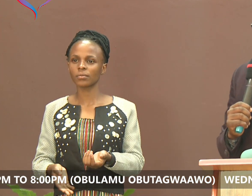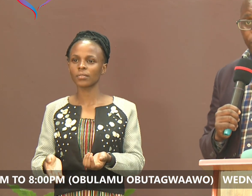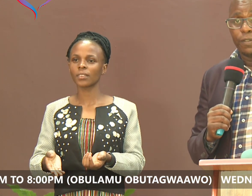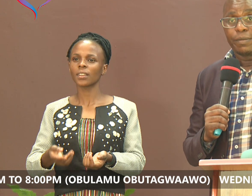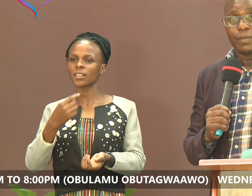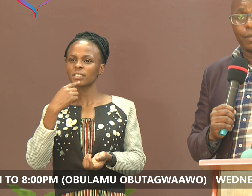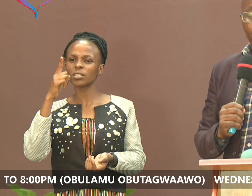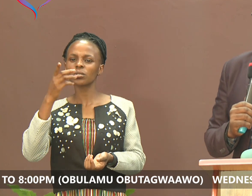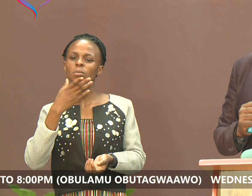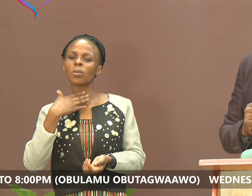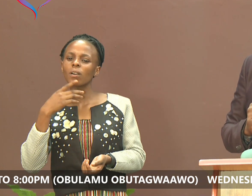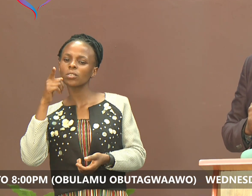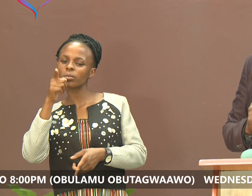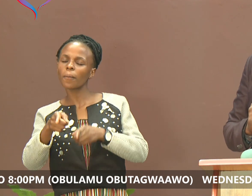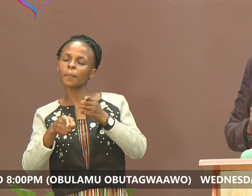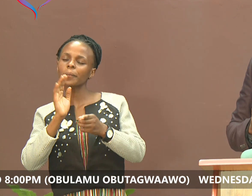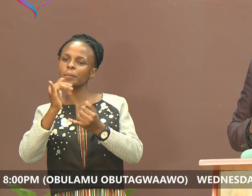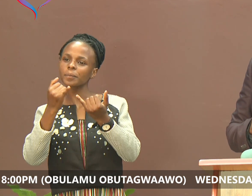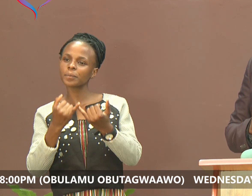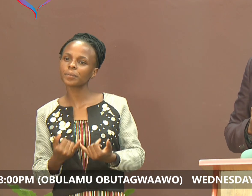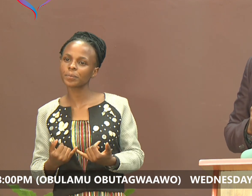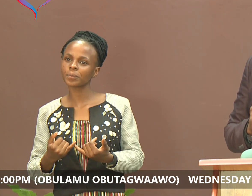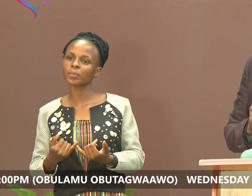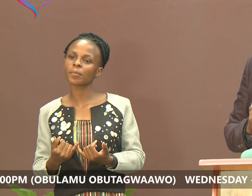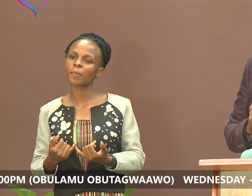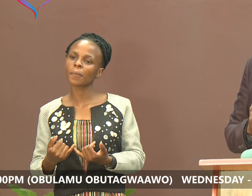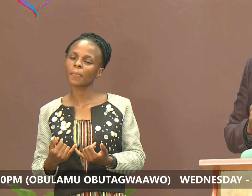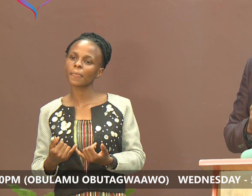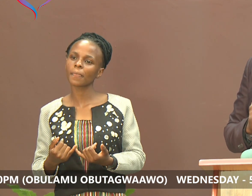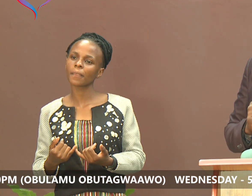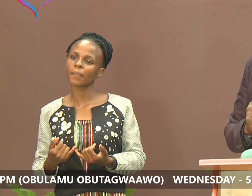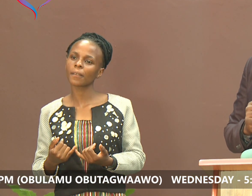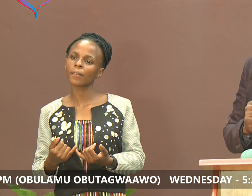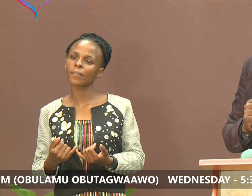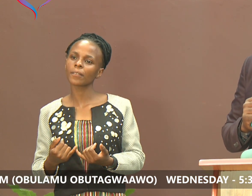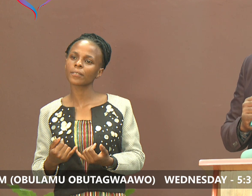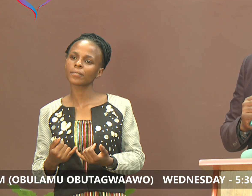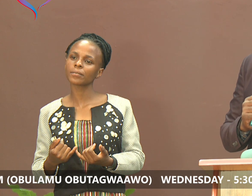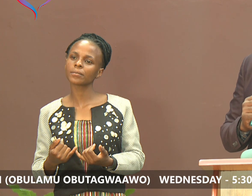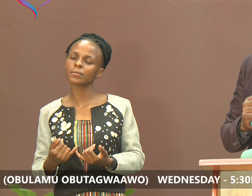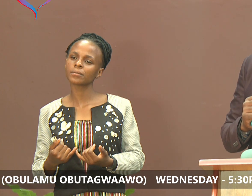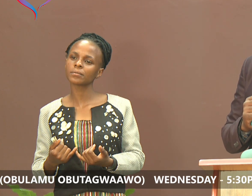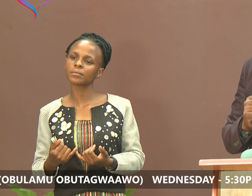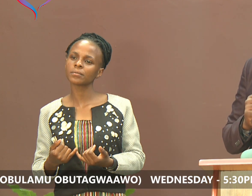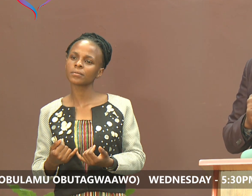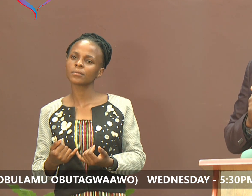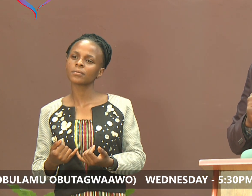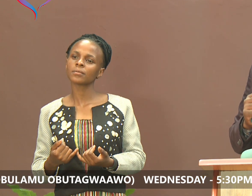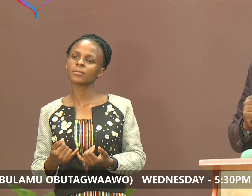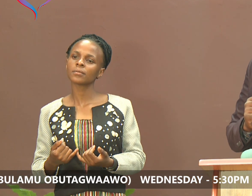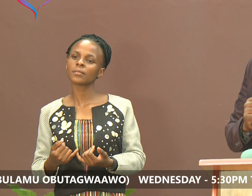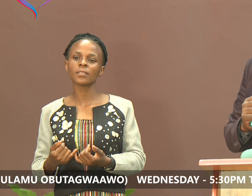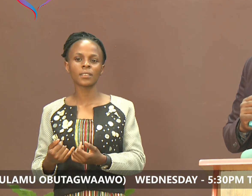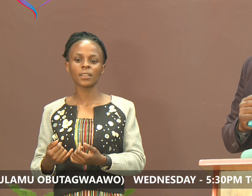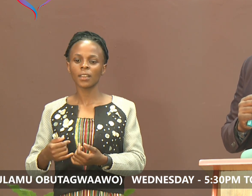your wife. Oba oyagala kubaako ne ngeri gy'otereza mukyala wo. Ekyotereza mukyala wo. N'omuterereza mu